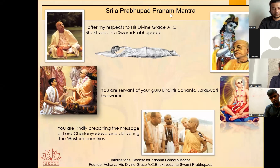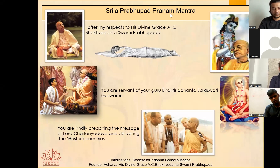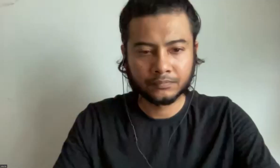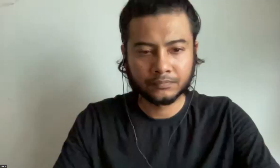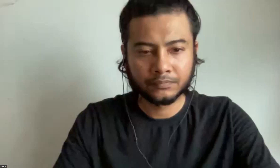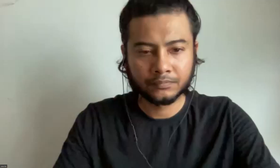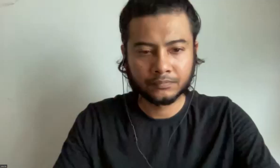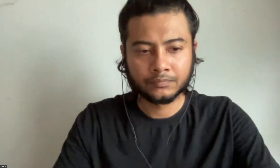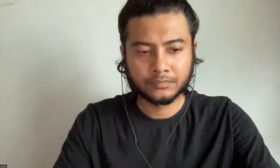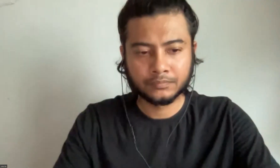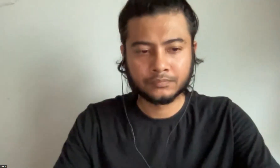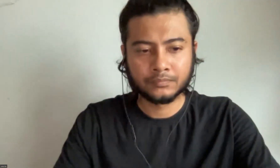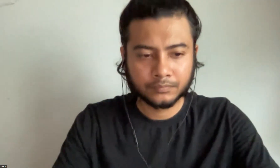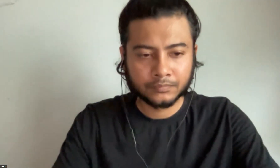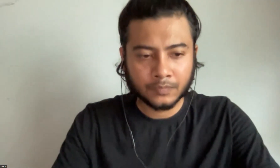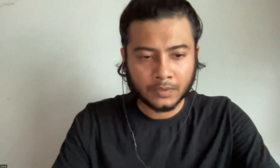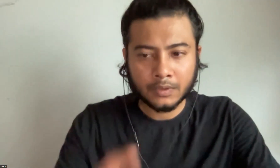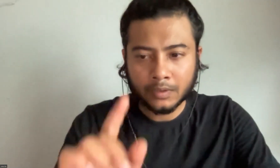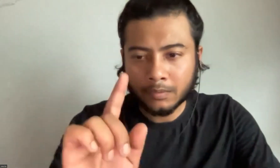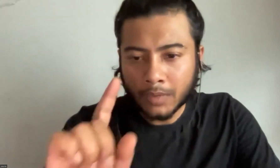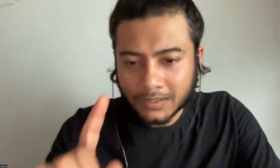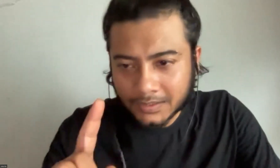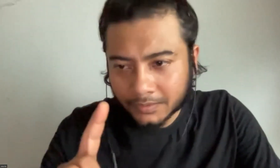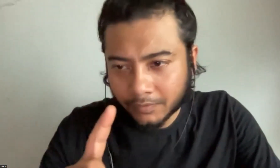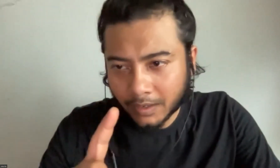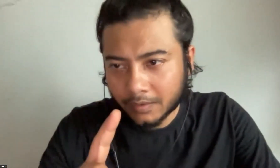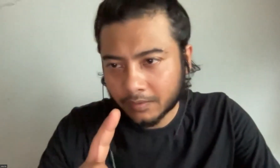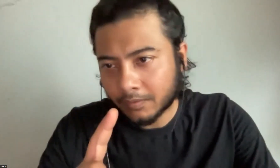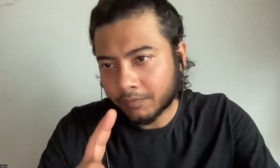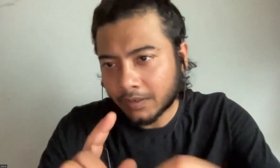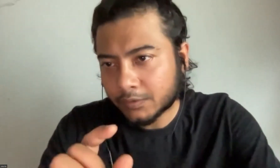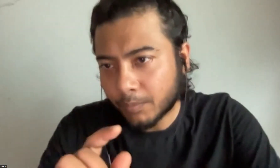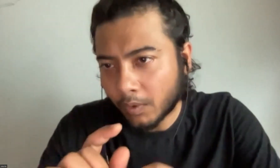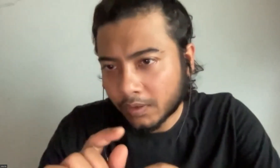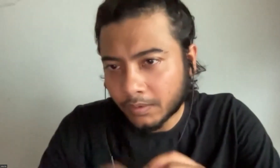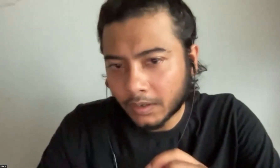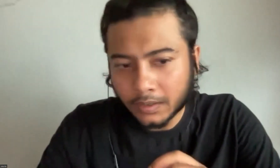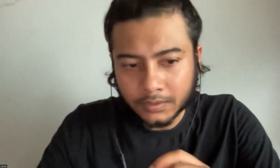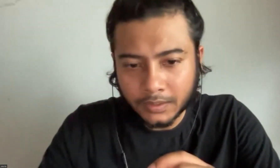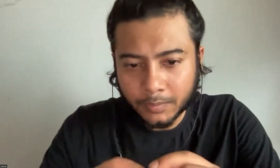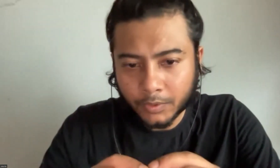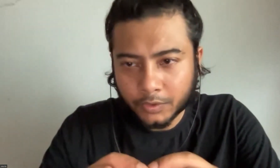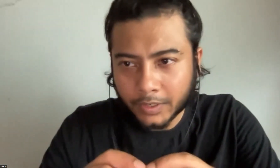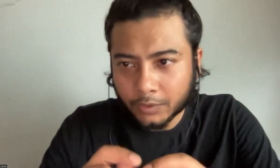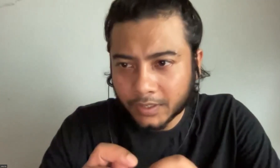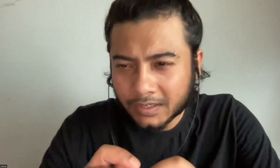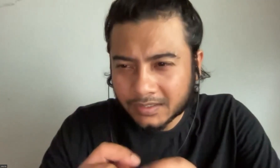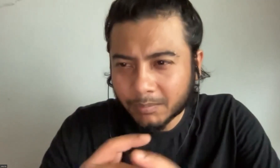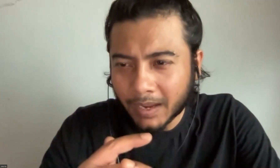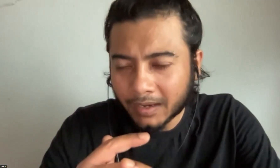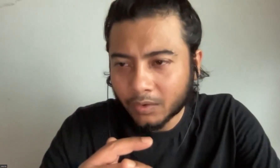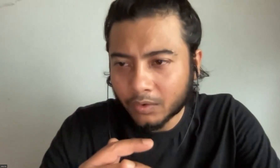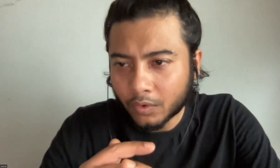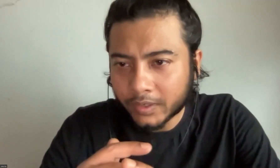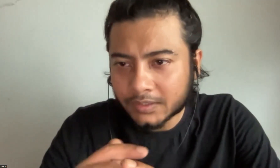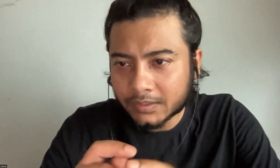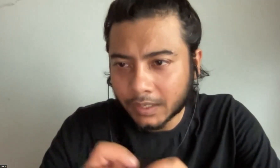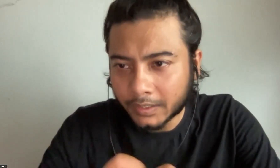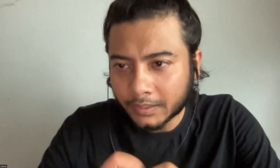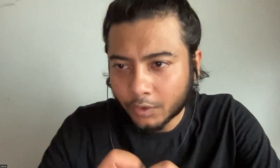So this is the Prabhupada Pranam mantra. Our usual start. Mataji, one small thing I want to tell you. There is some background noise in your